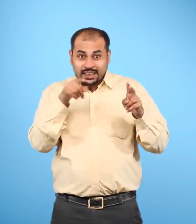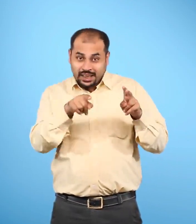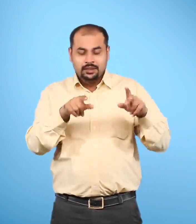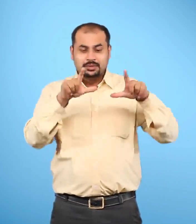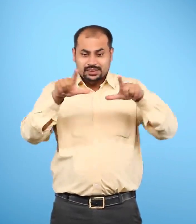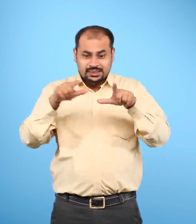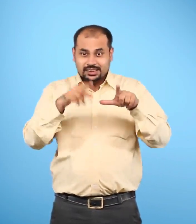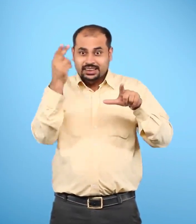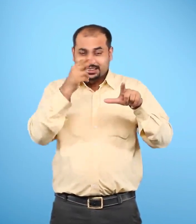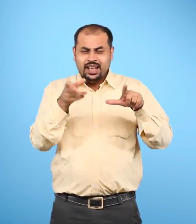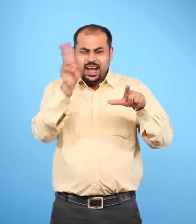patterns?